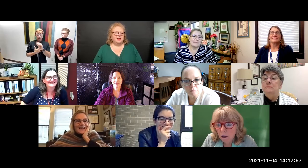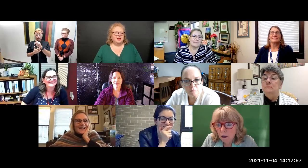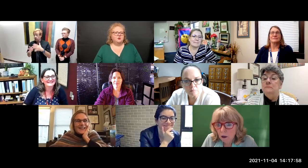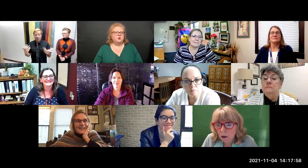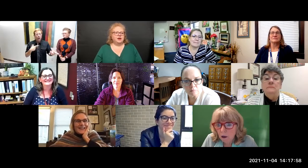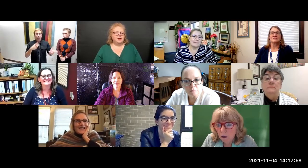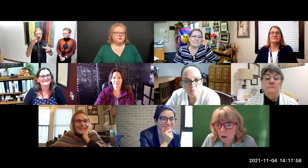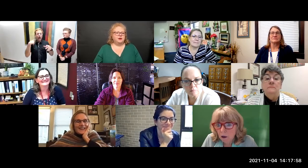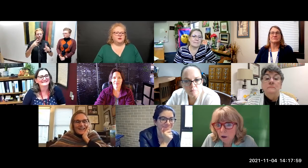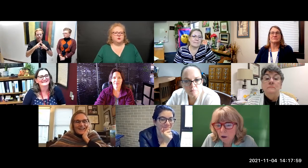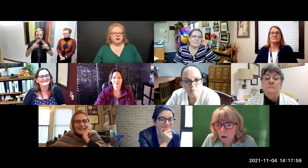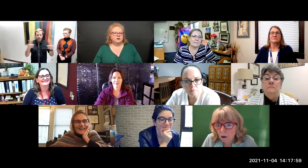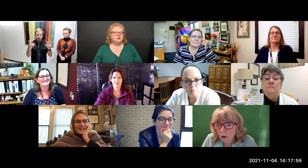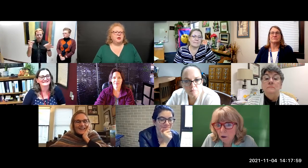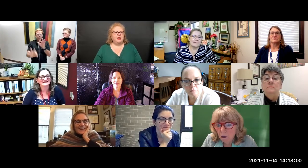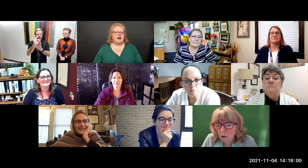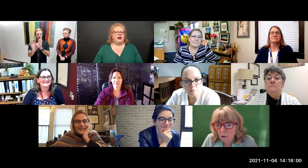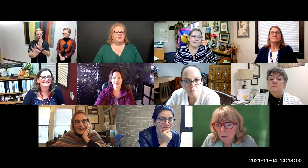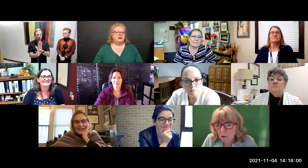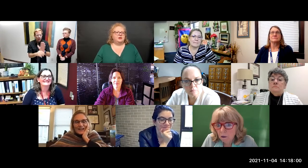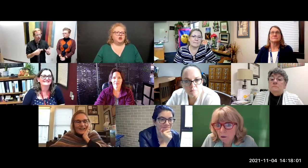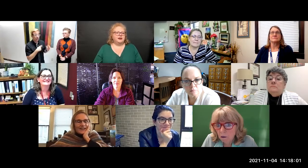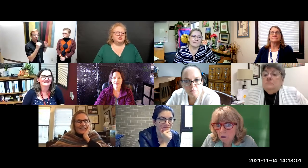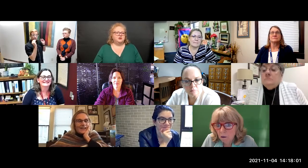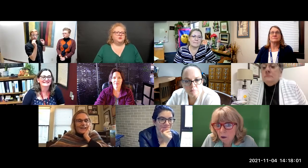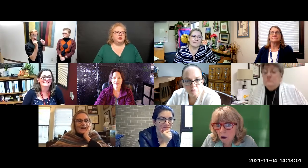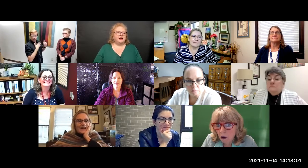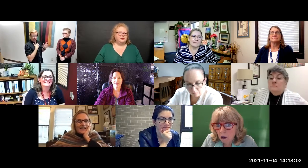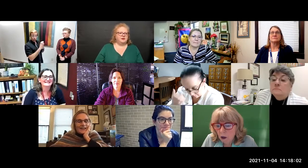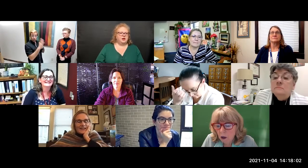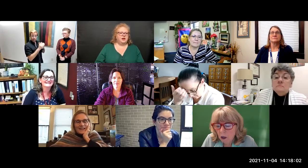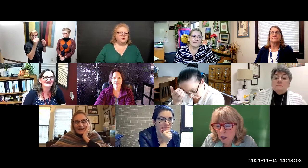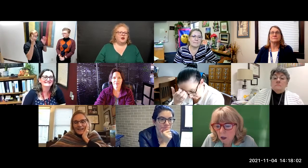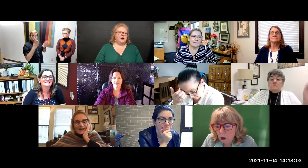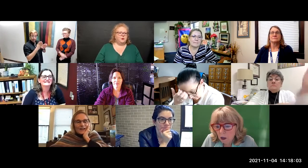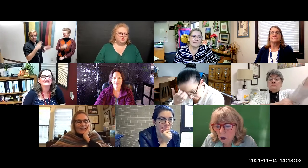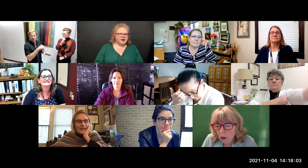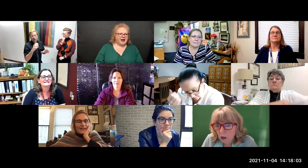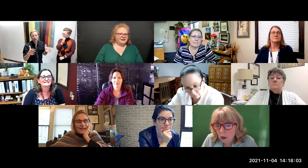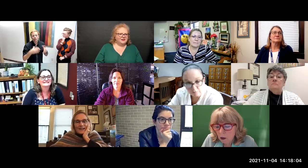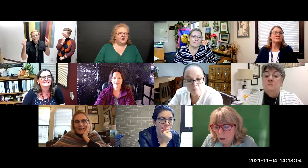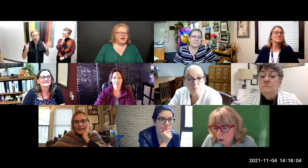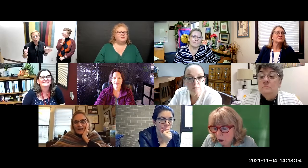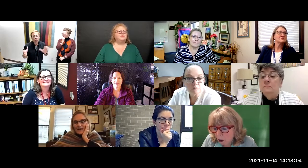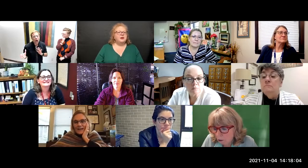here, working with the curriculum and trying to get everything here, we are trying to identify in